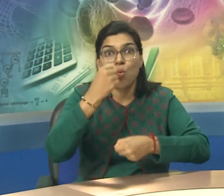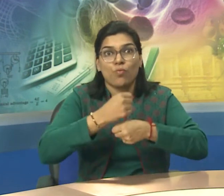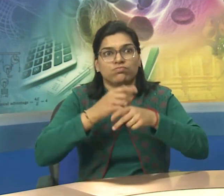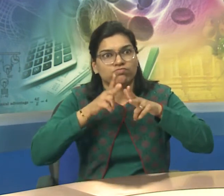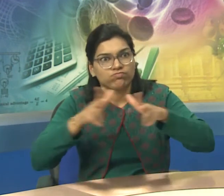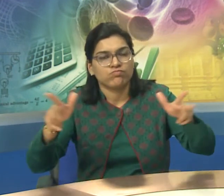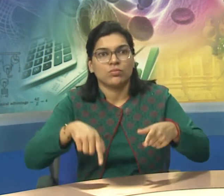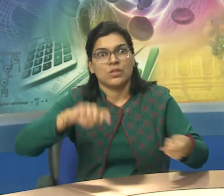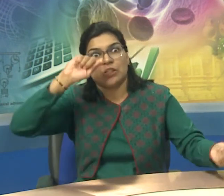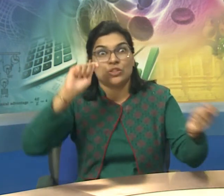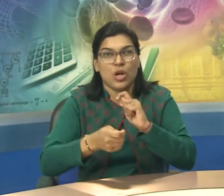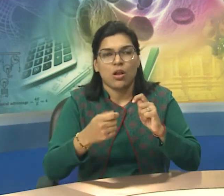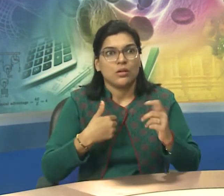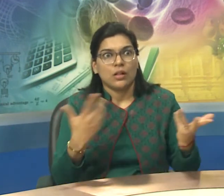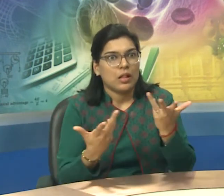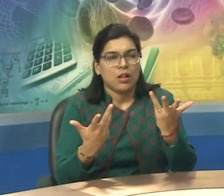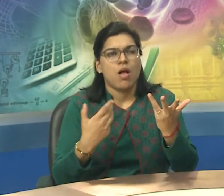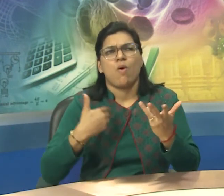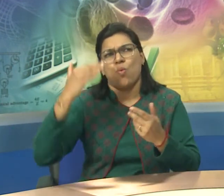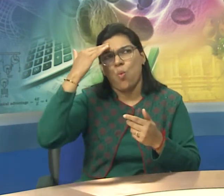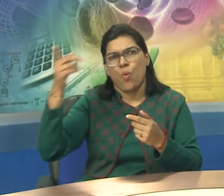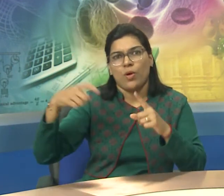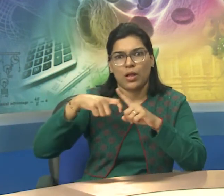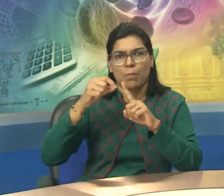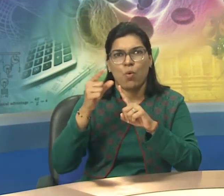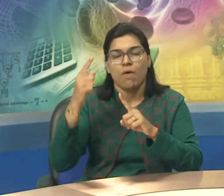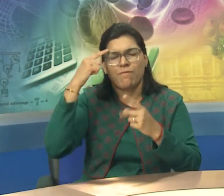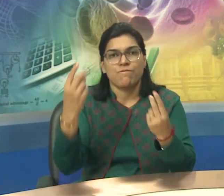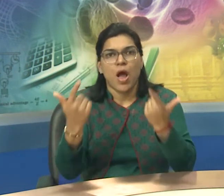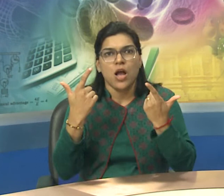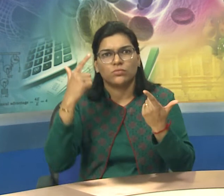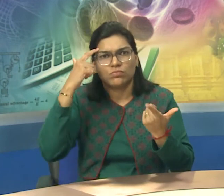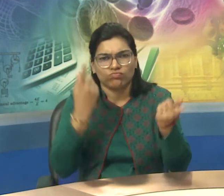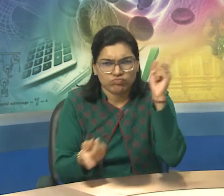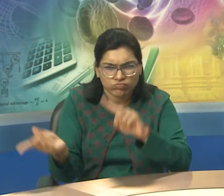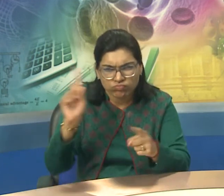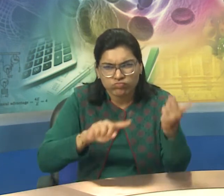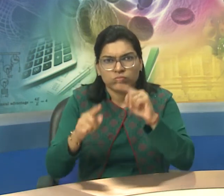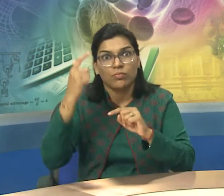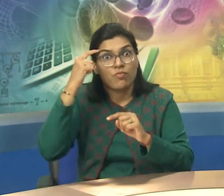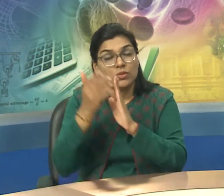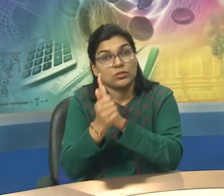not just one. Shared investment, spread risk,